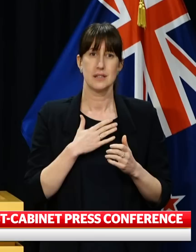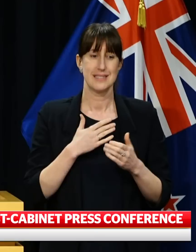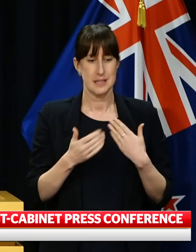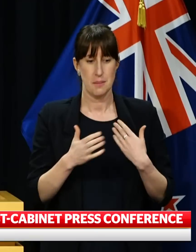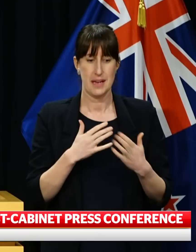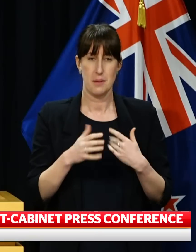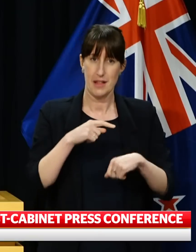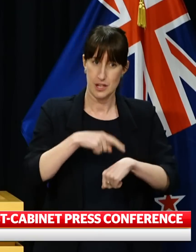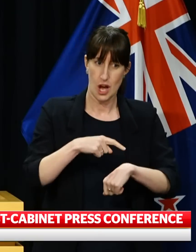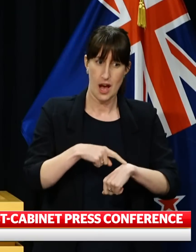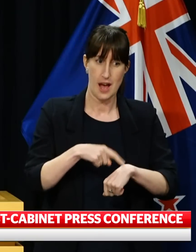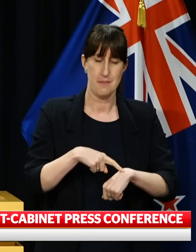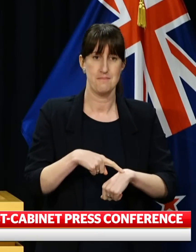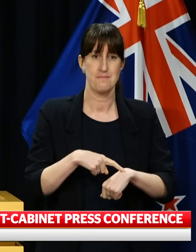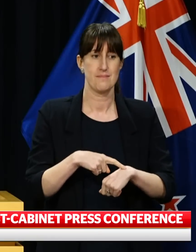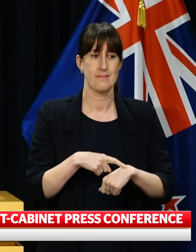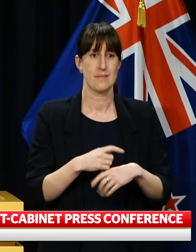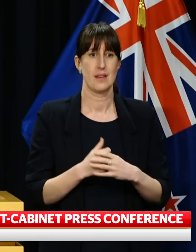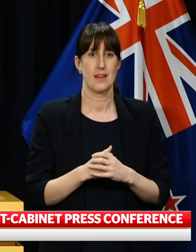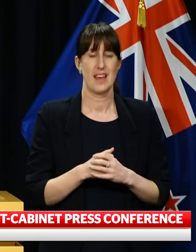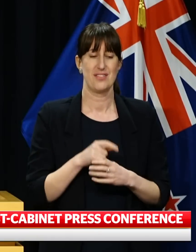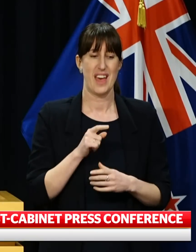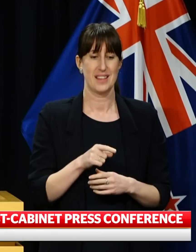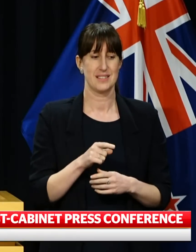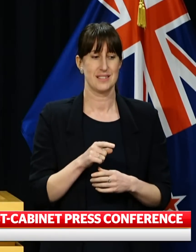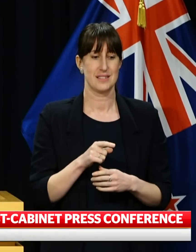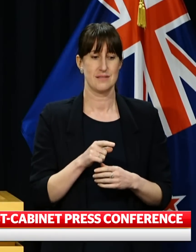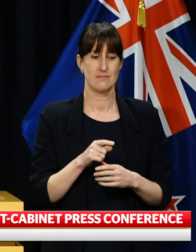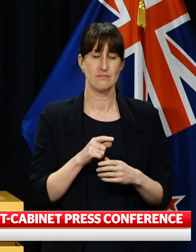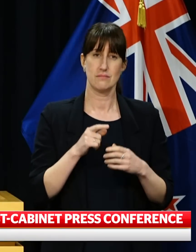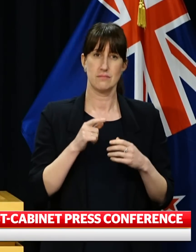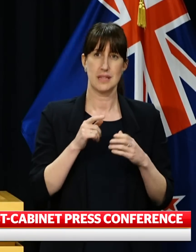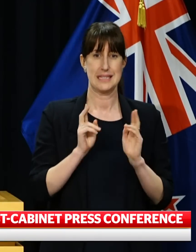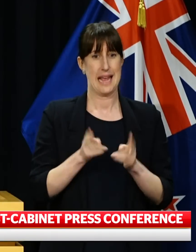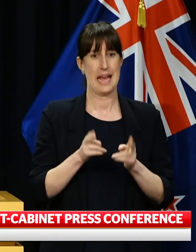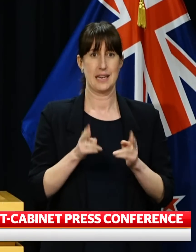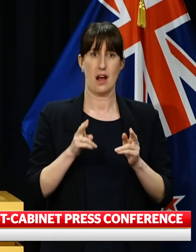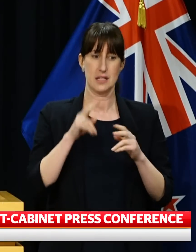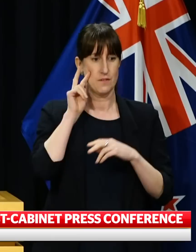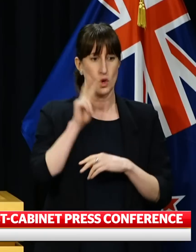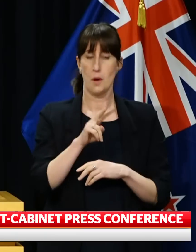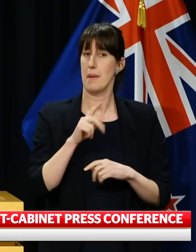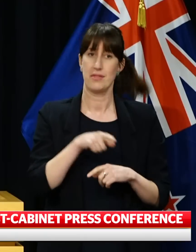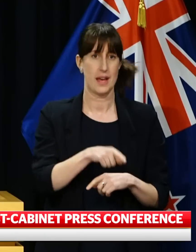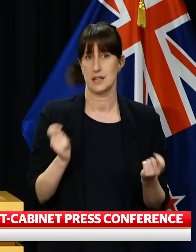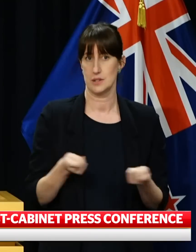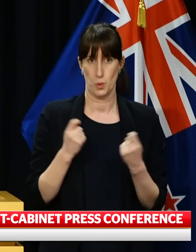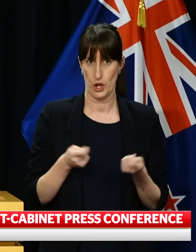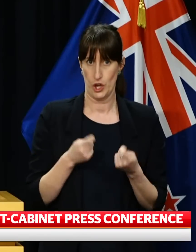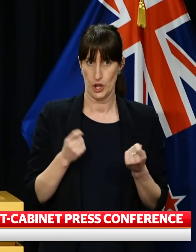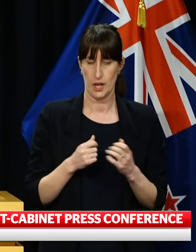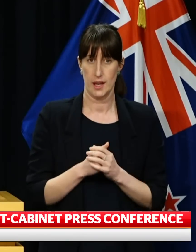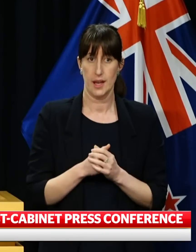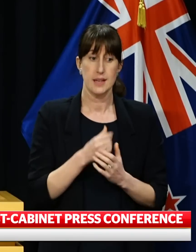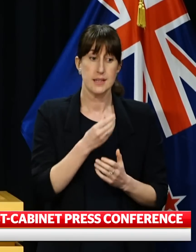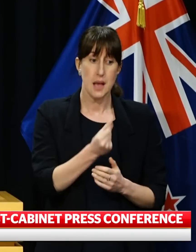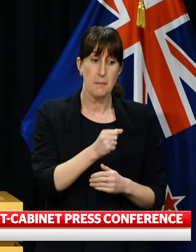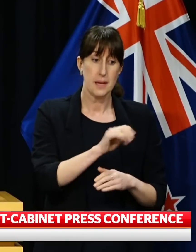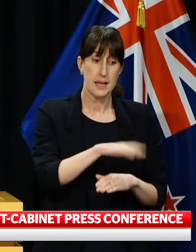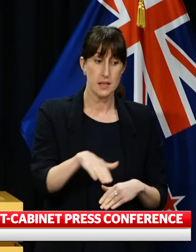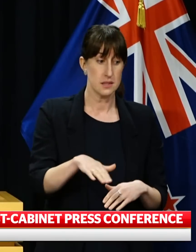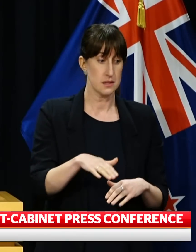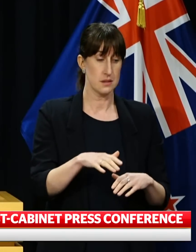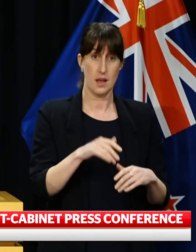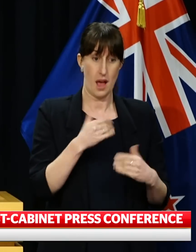child in the class. The time spent measure is that standardised view of thinking about education. It doesn't work. It is actually going to mean that some kids who are doing